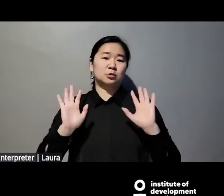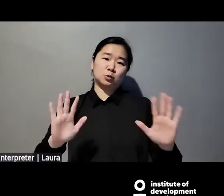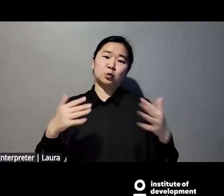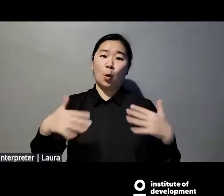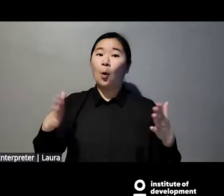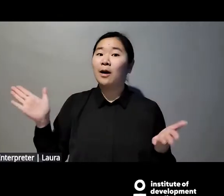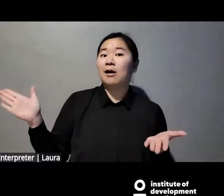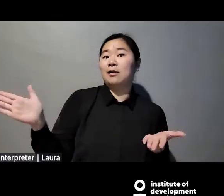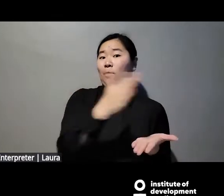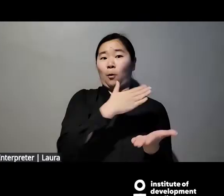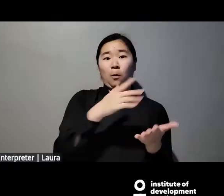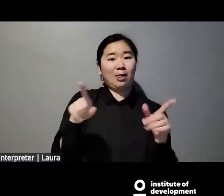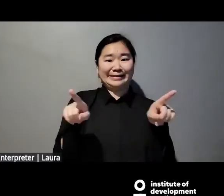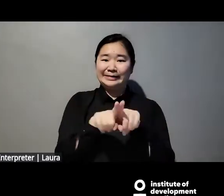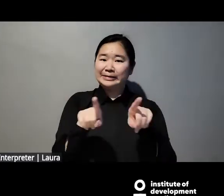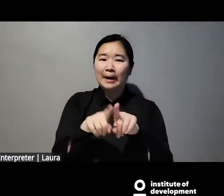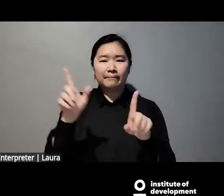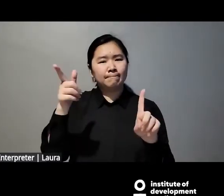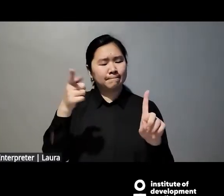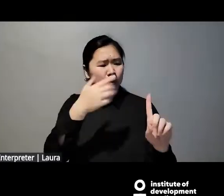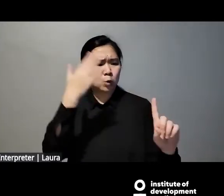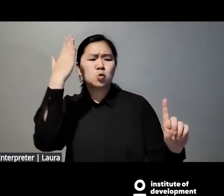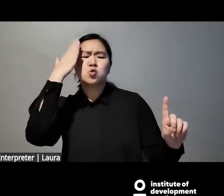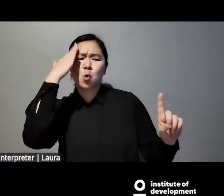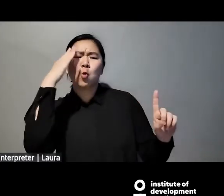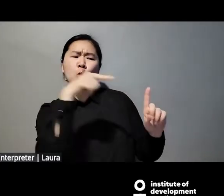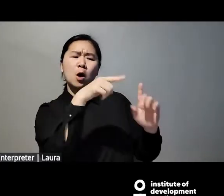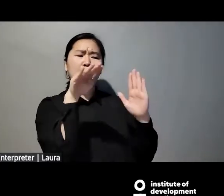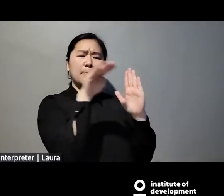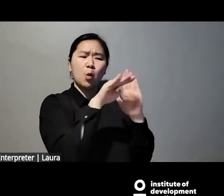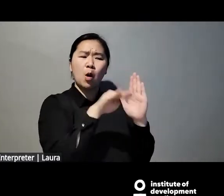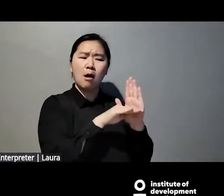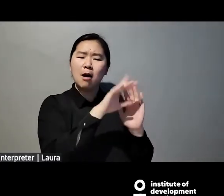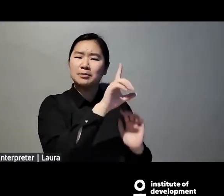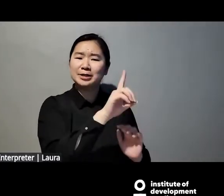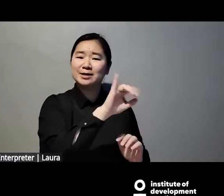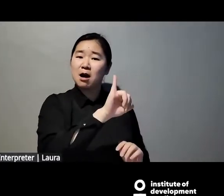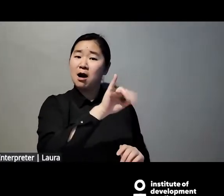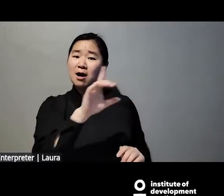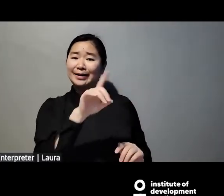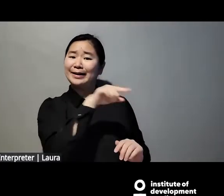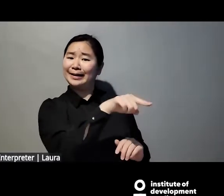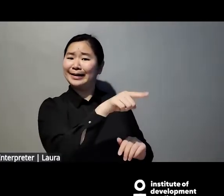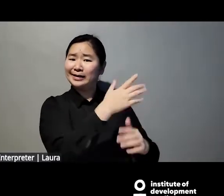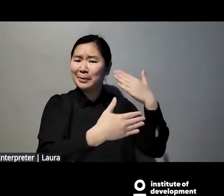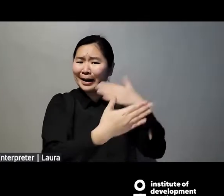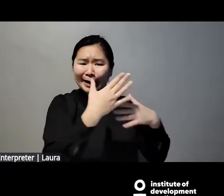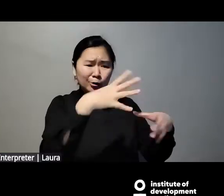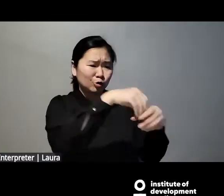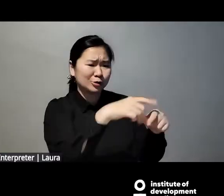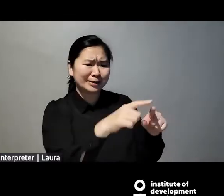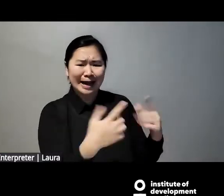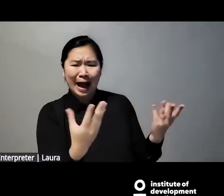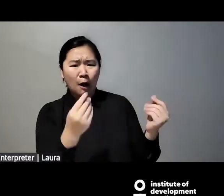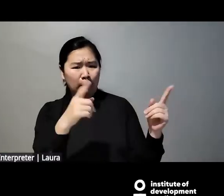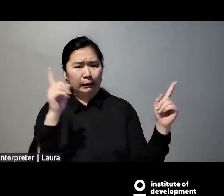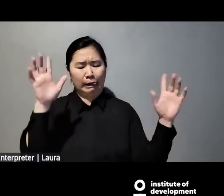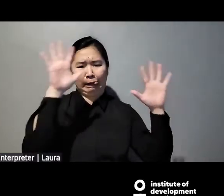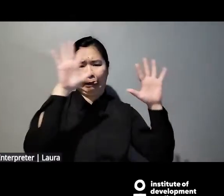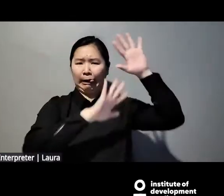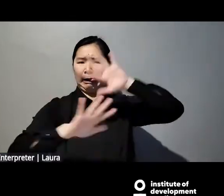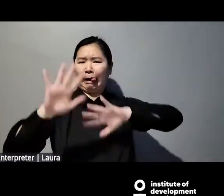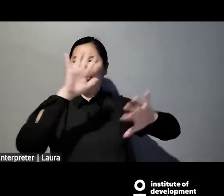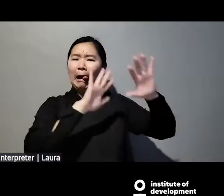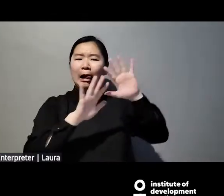the International Disability Alliance. And so we had authors and author teams from both elements of the